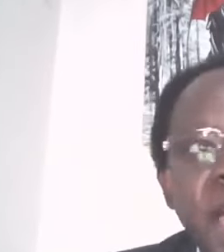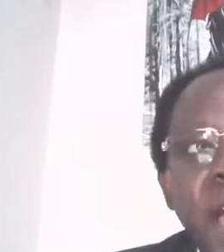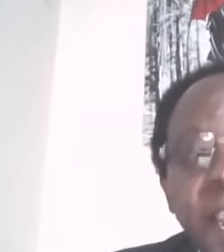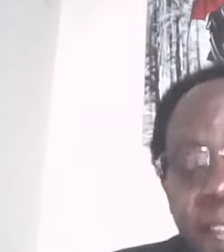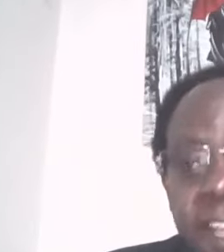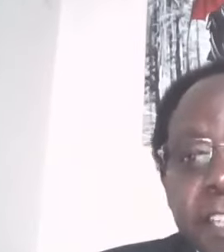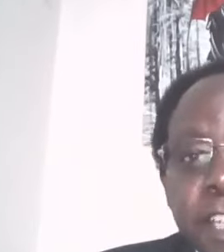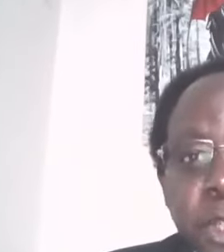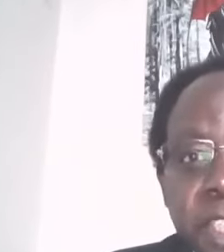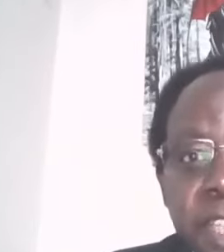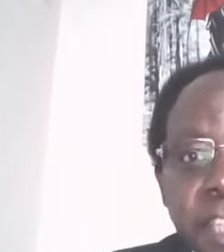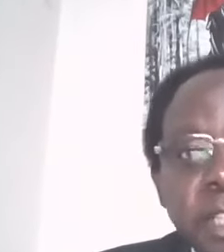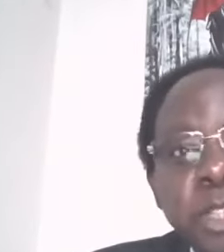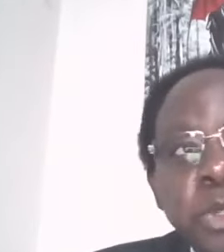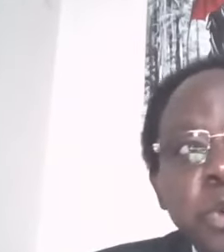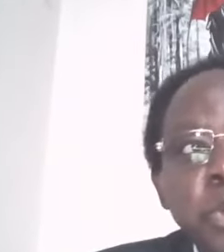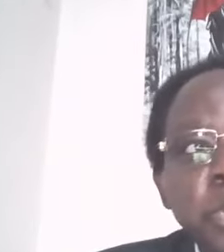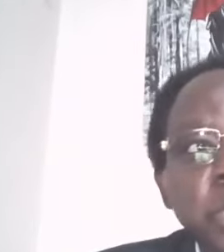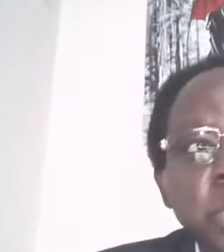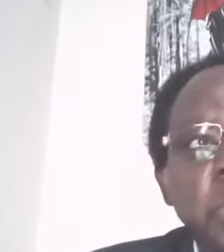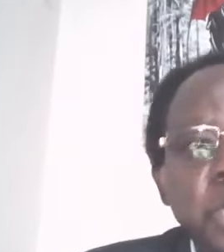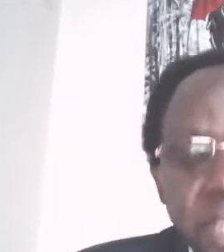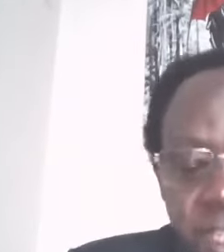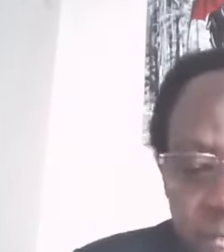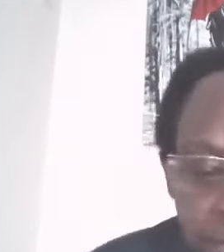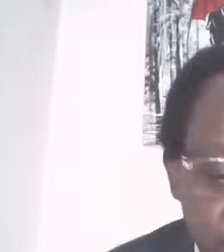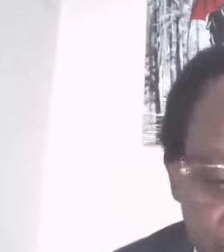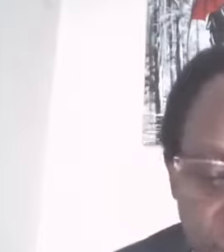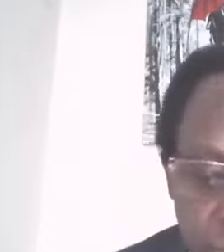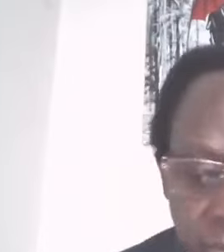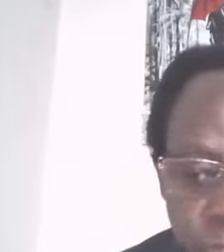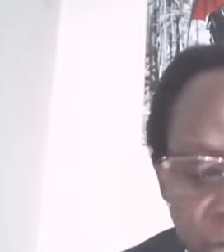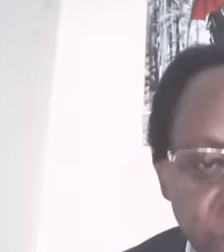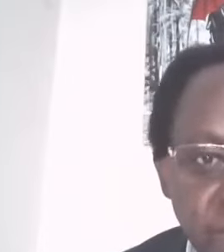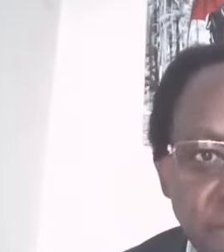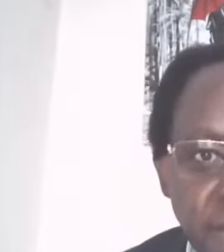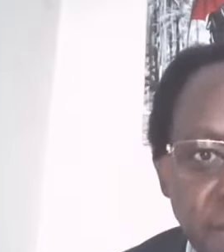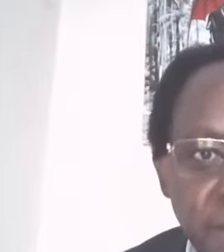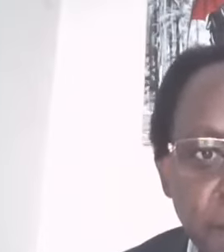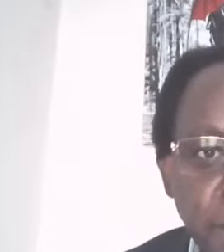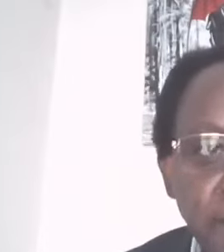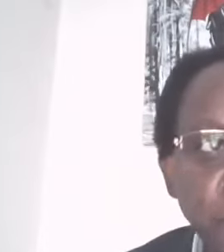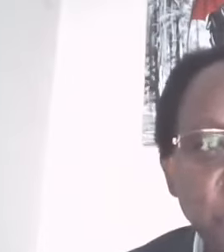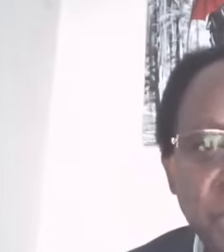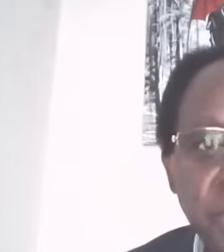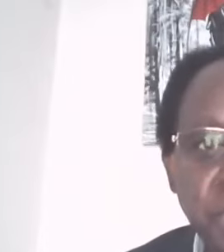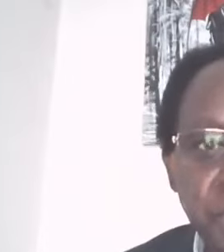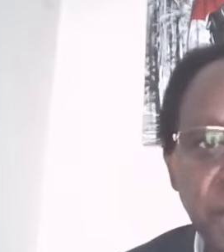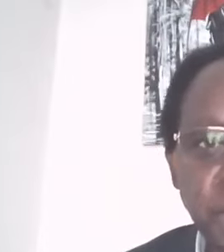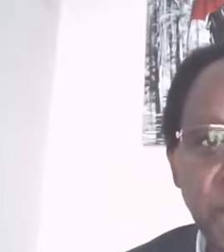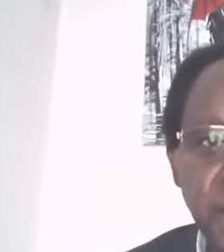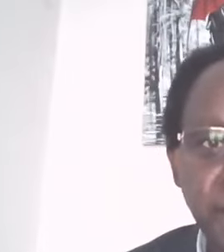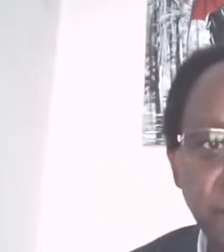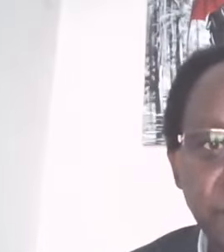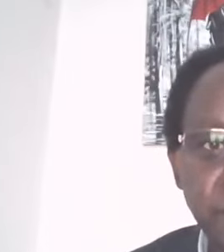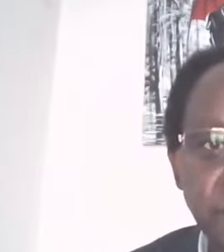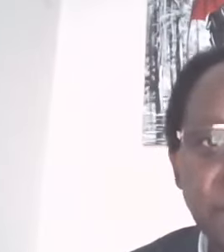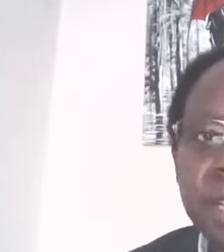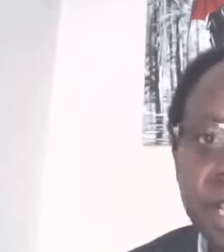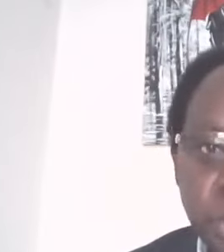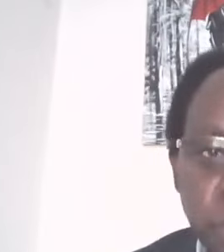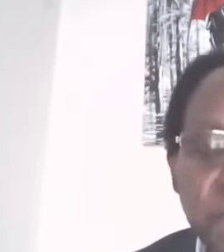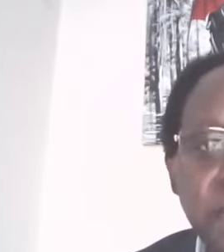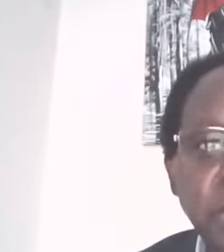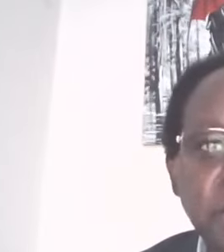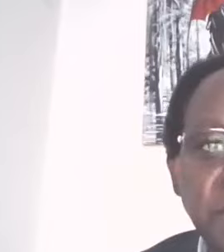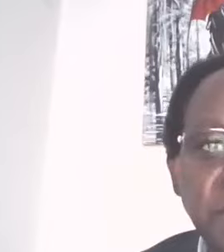problem. Another indication is that you used to drink 10 beers without getting high, but now you drink 3 and you're high.